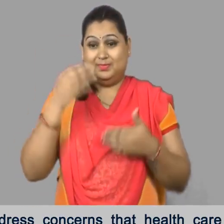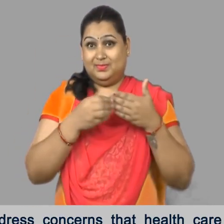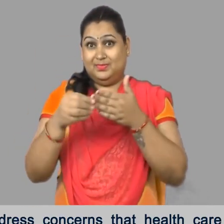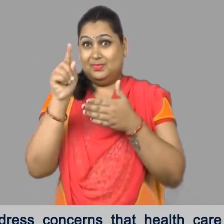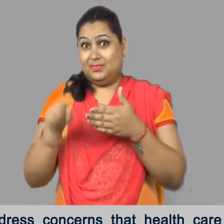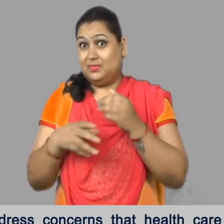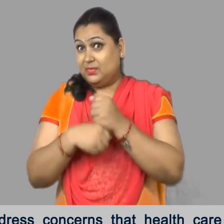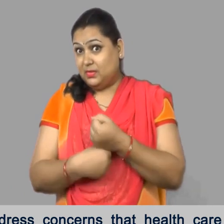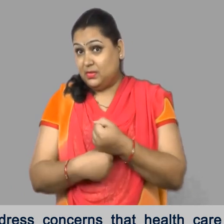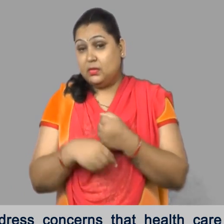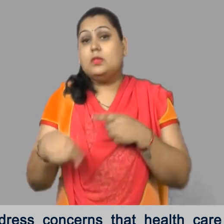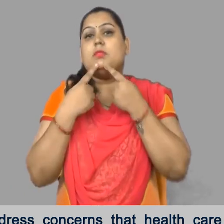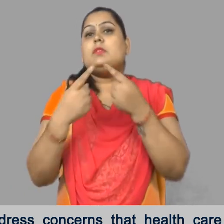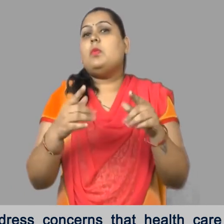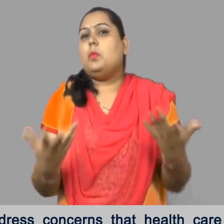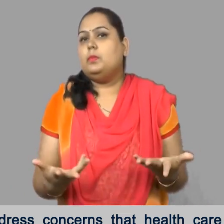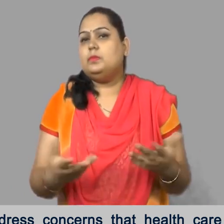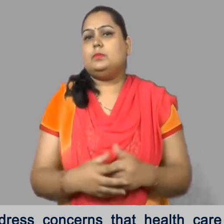ICMR's directives address concerns that